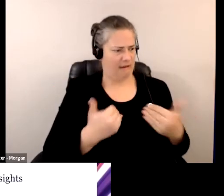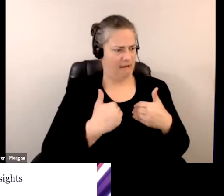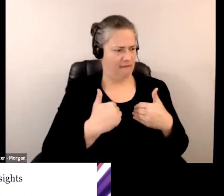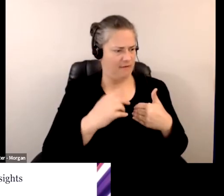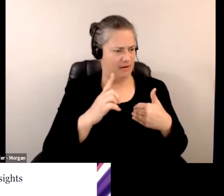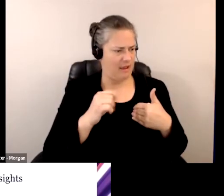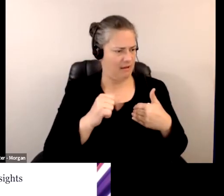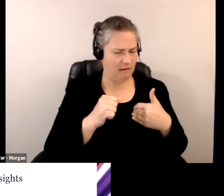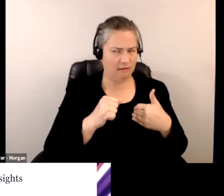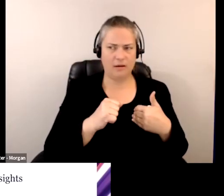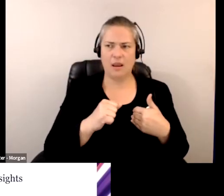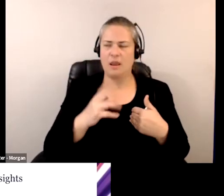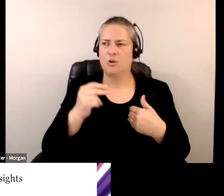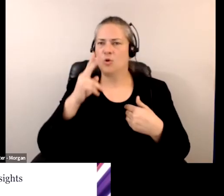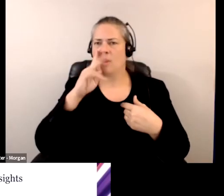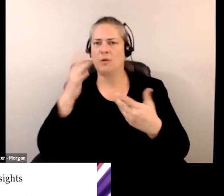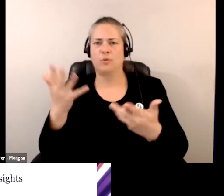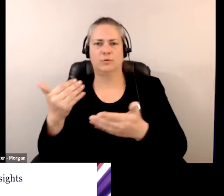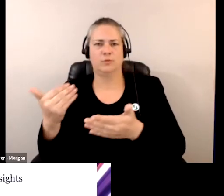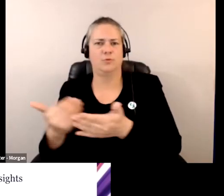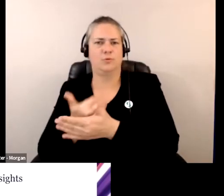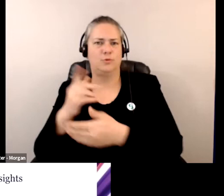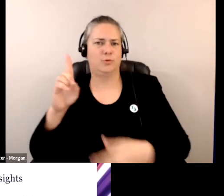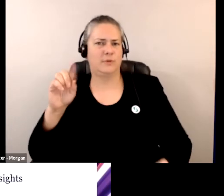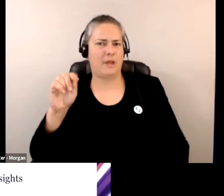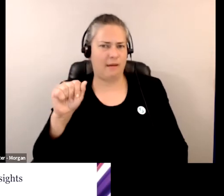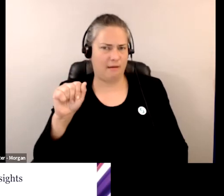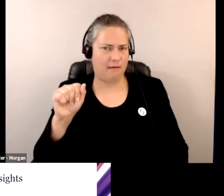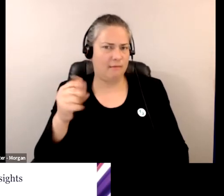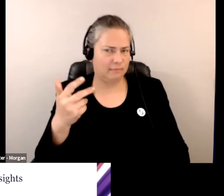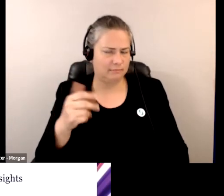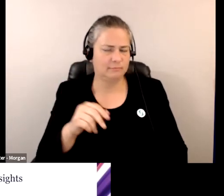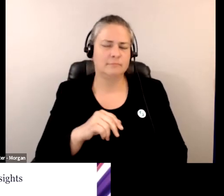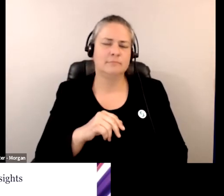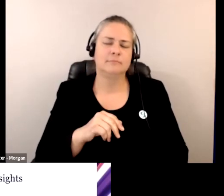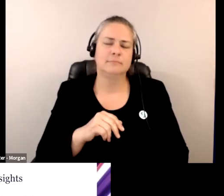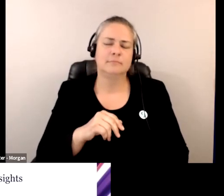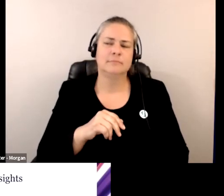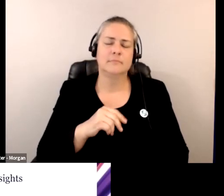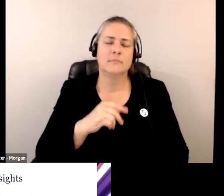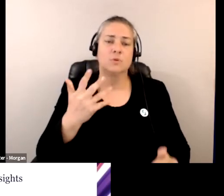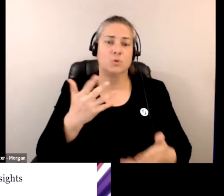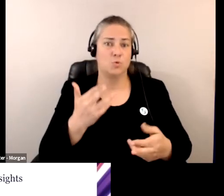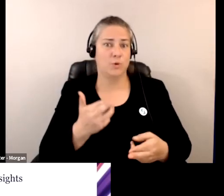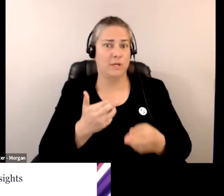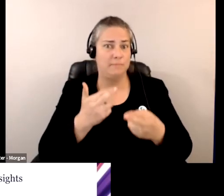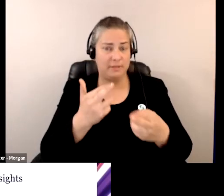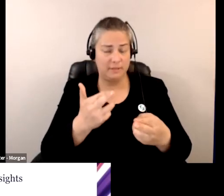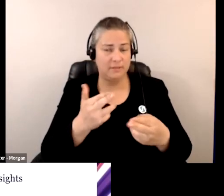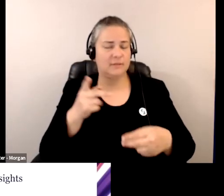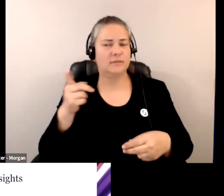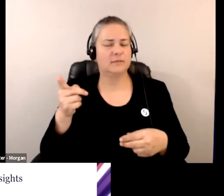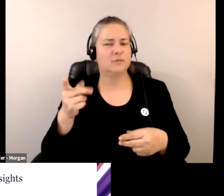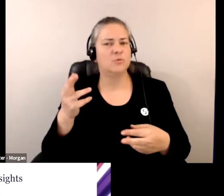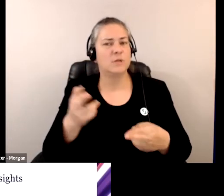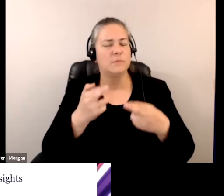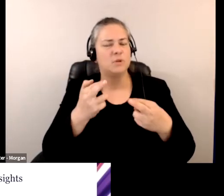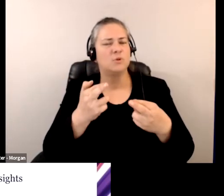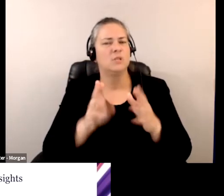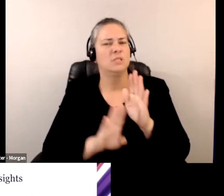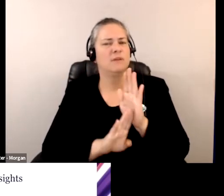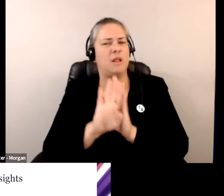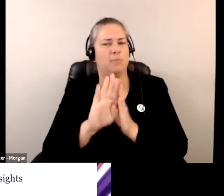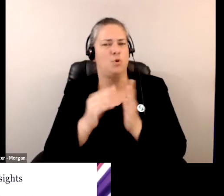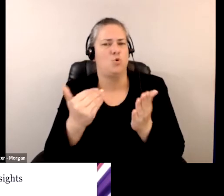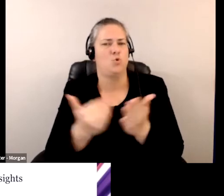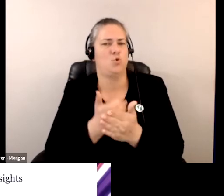sources. So one of the recommendations points to using and developing new data sources